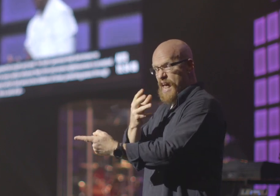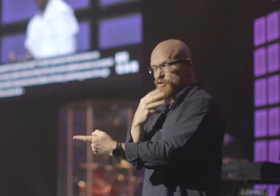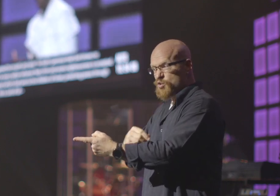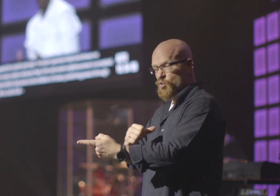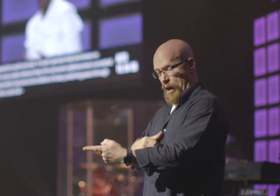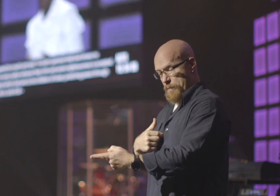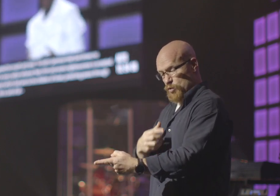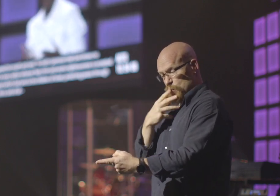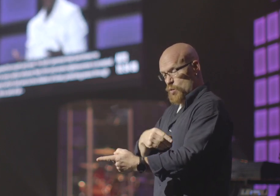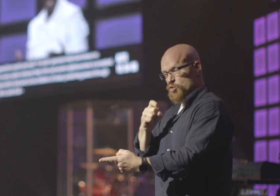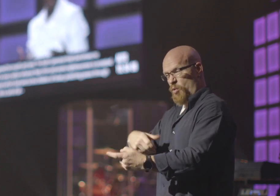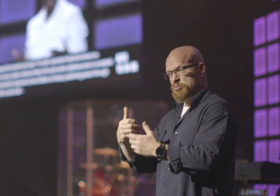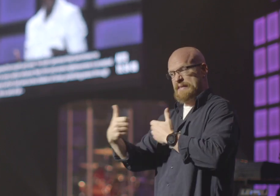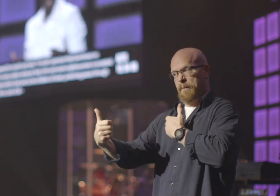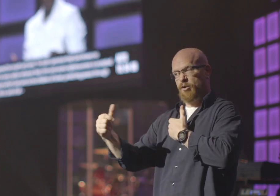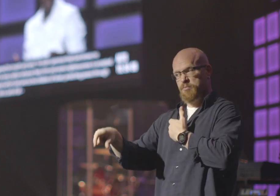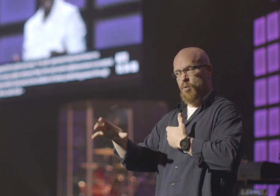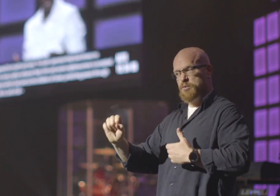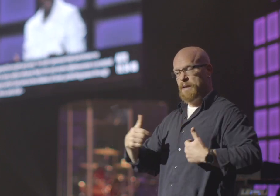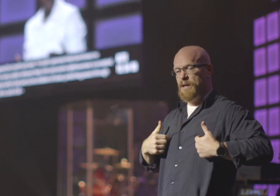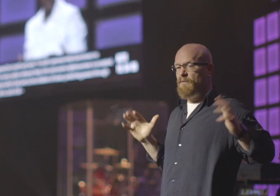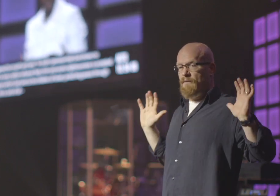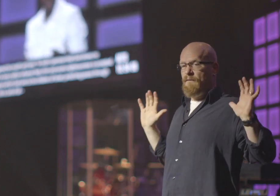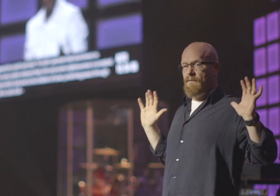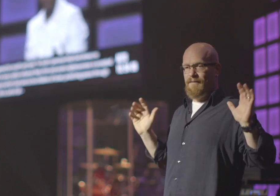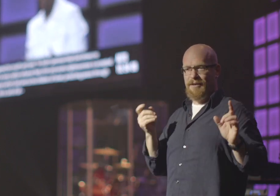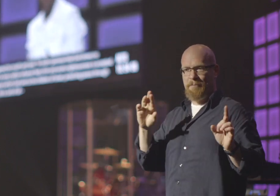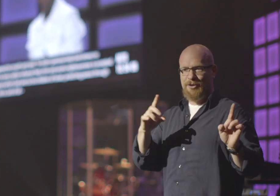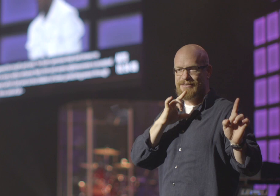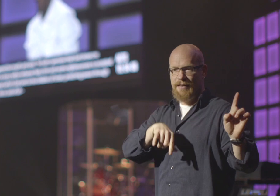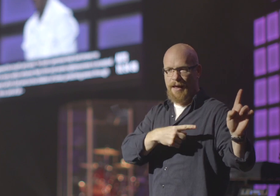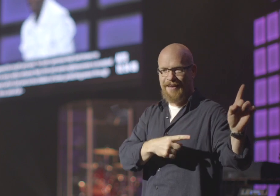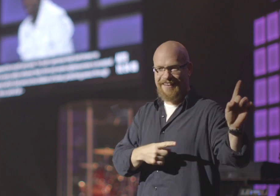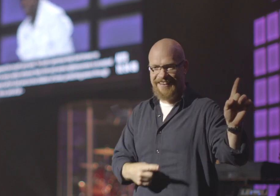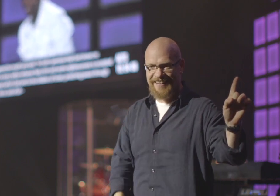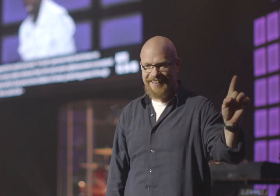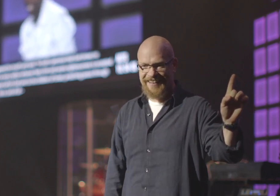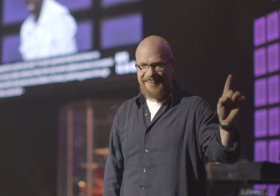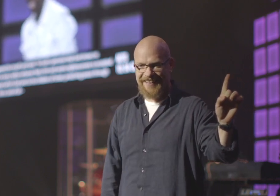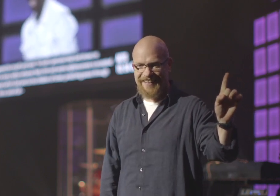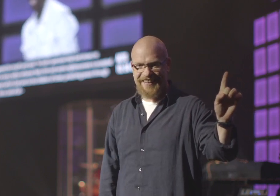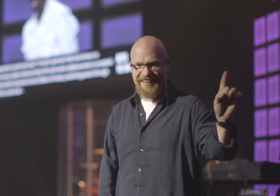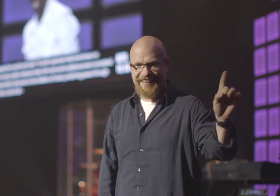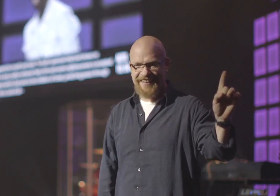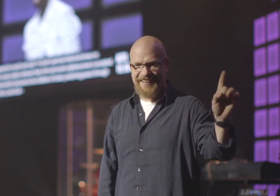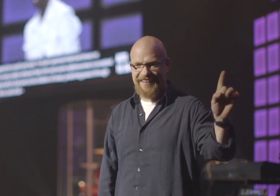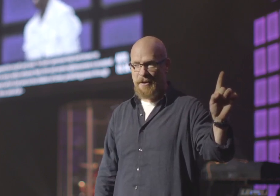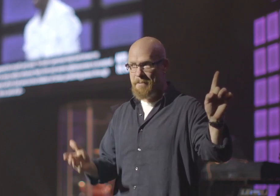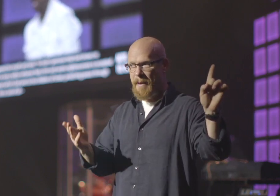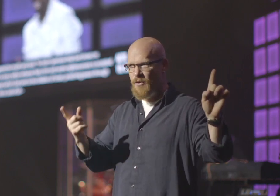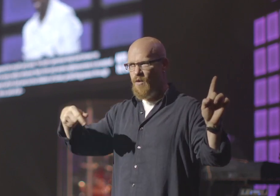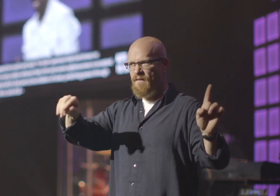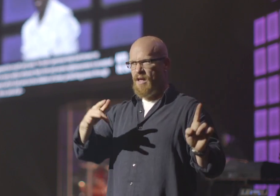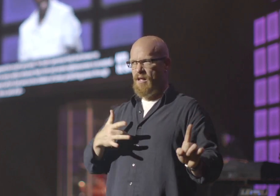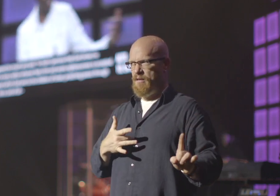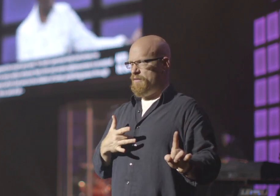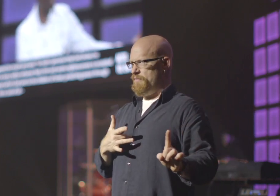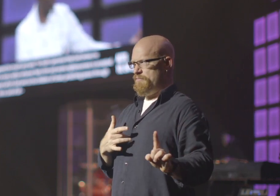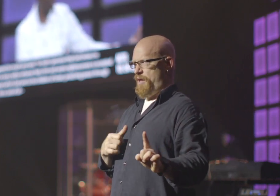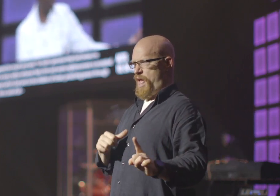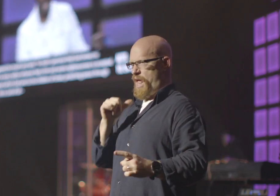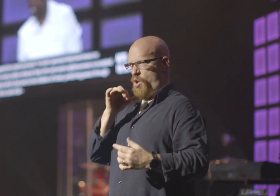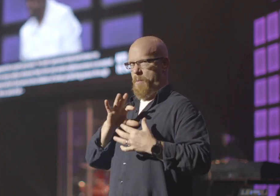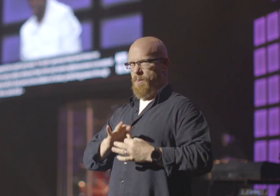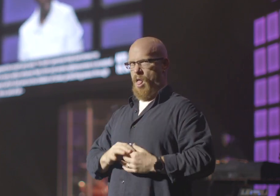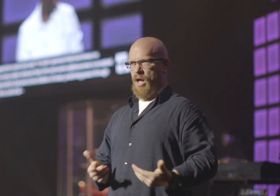All right? In other words, some of you guys probably looking at me like, you know you're supposed to be here. This is what me and Robin